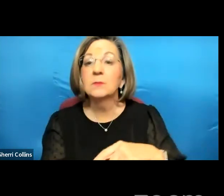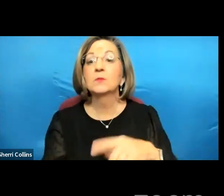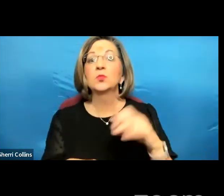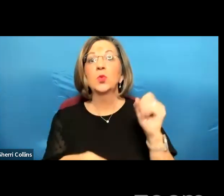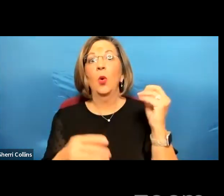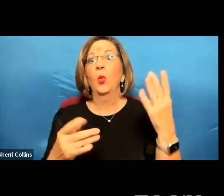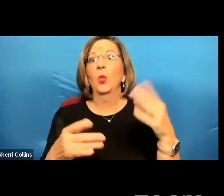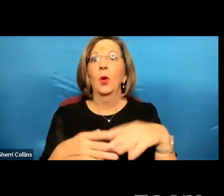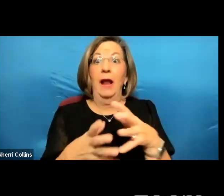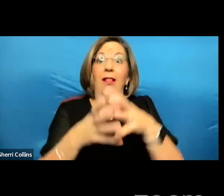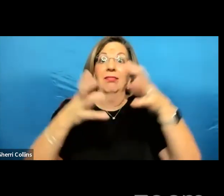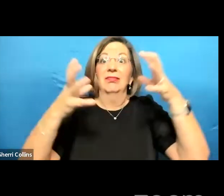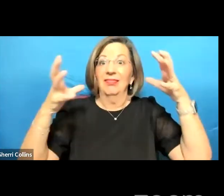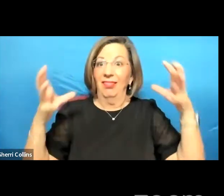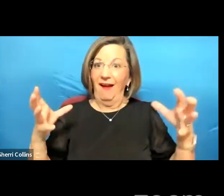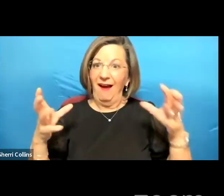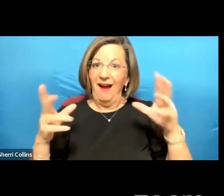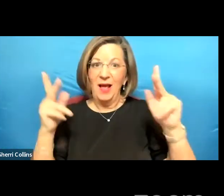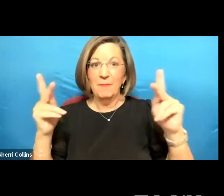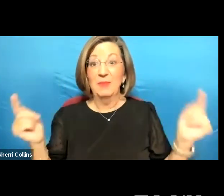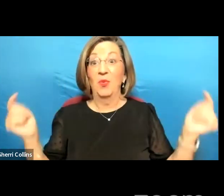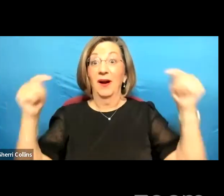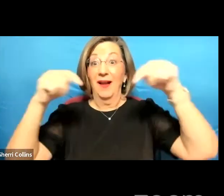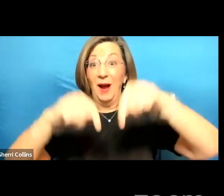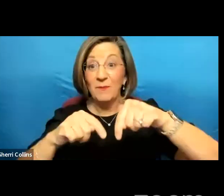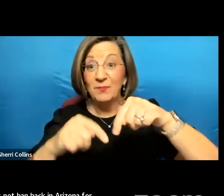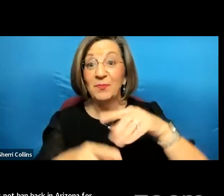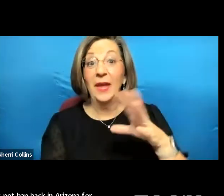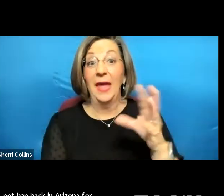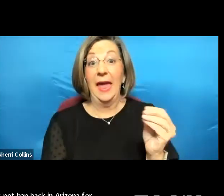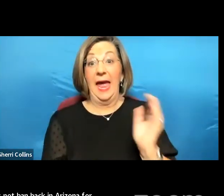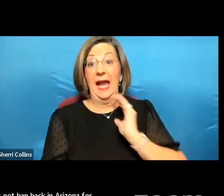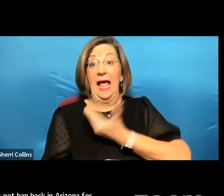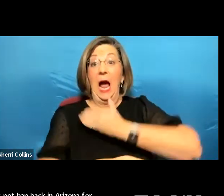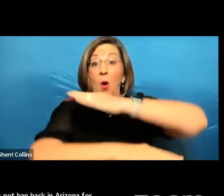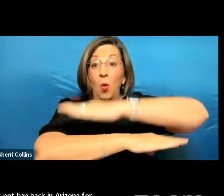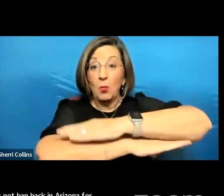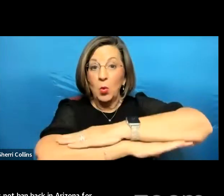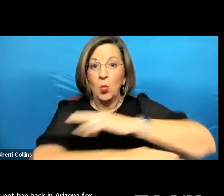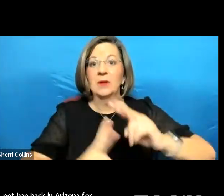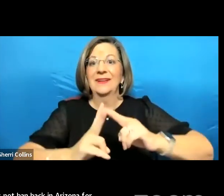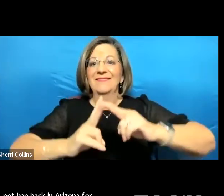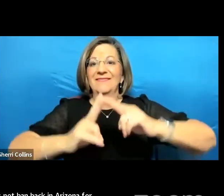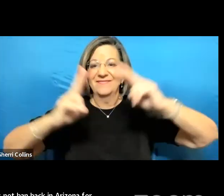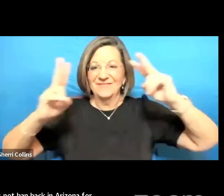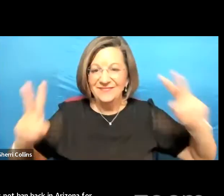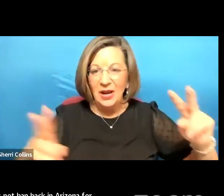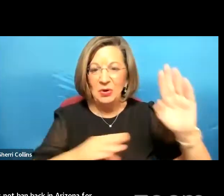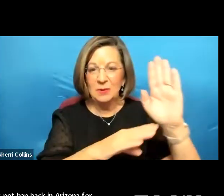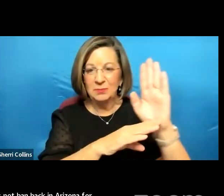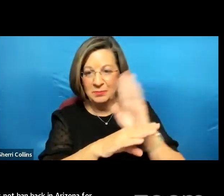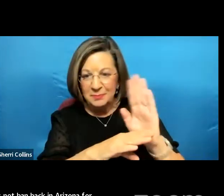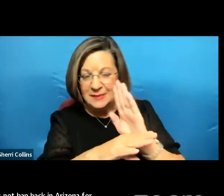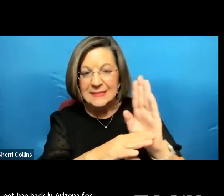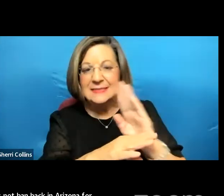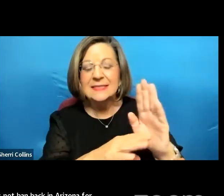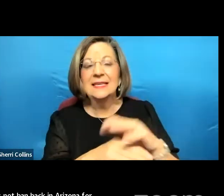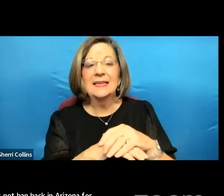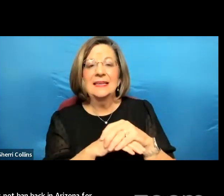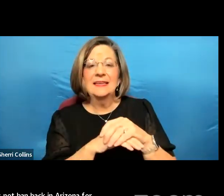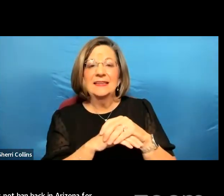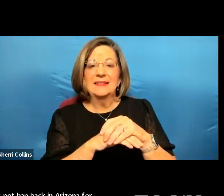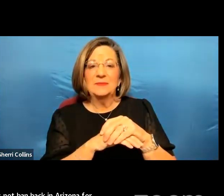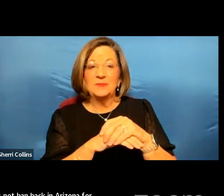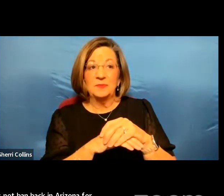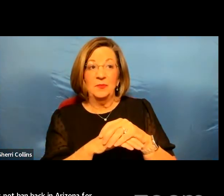2015 or something, quite a long time. And so there were a lot of people who attended that, and our booth